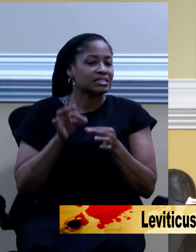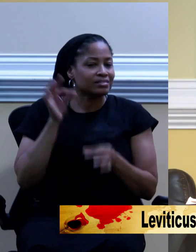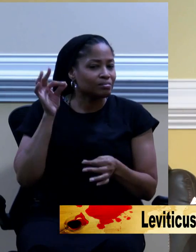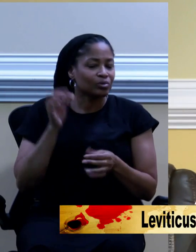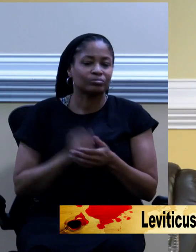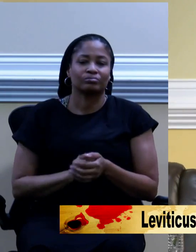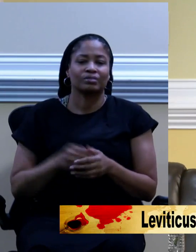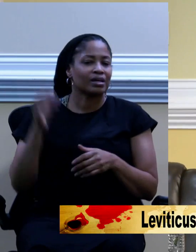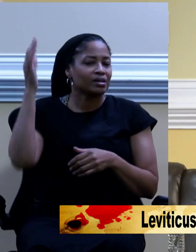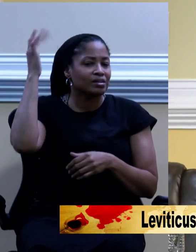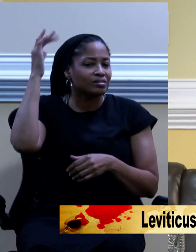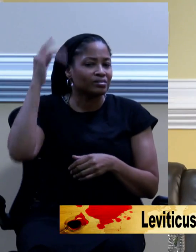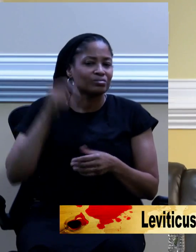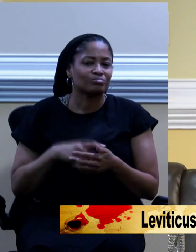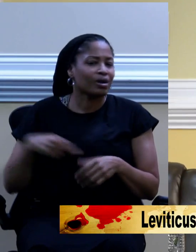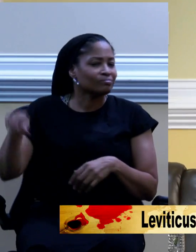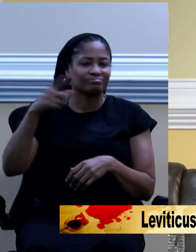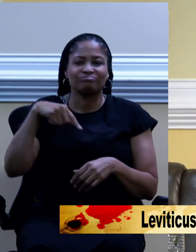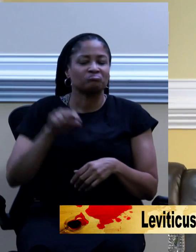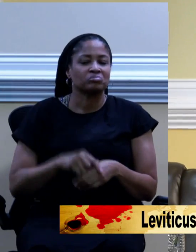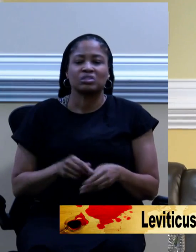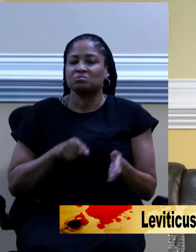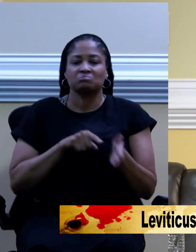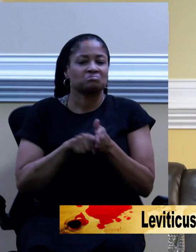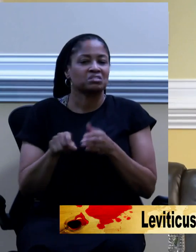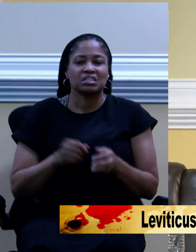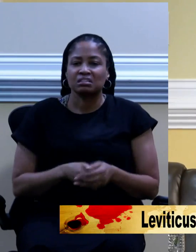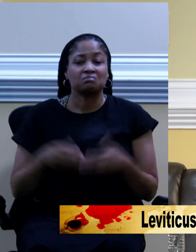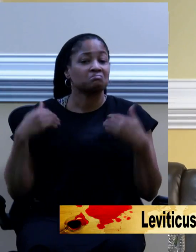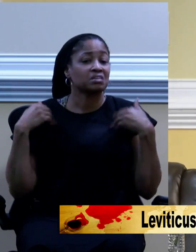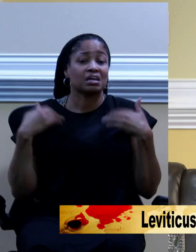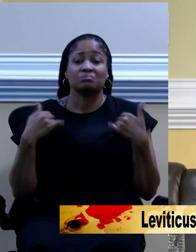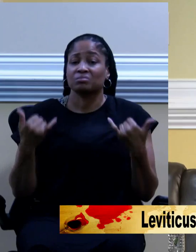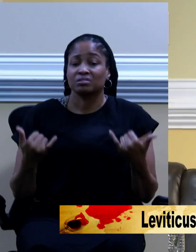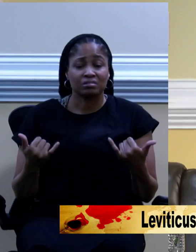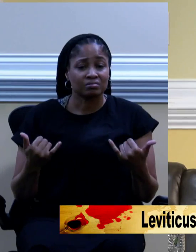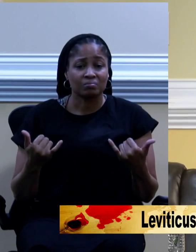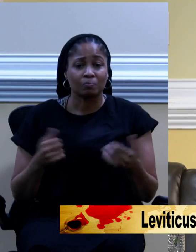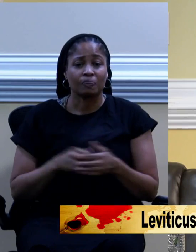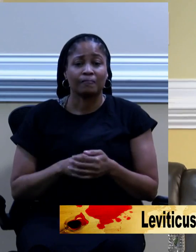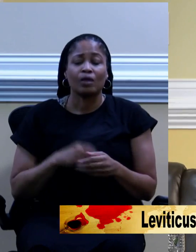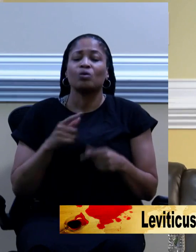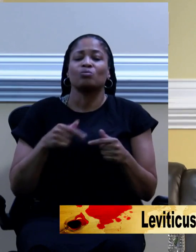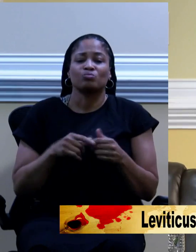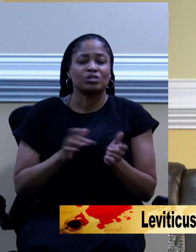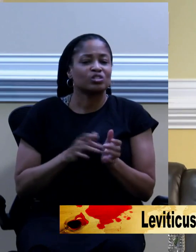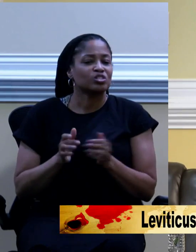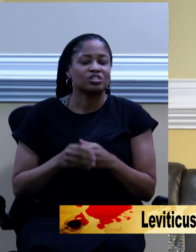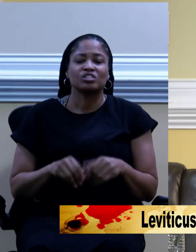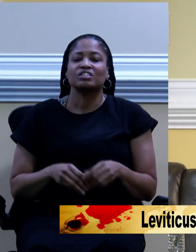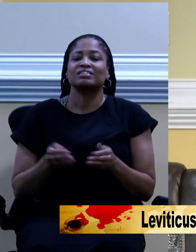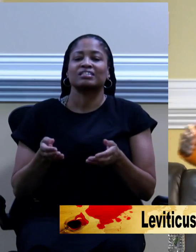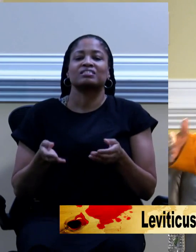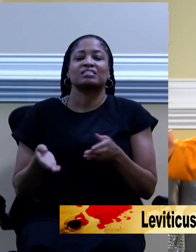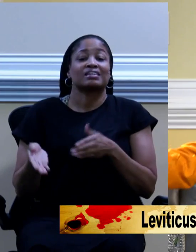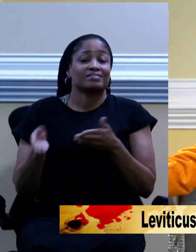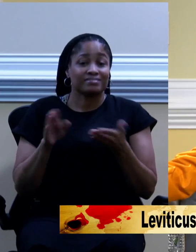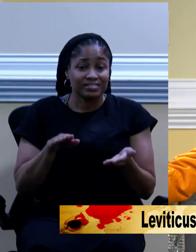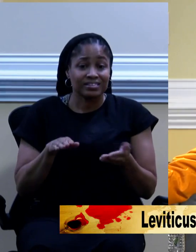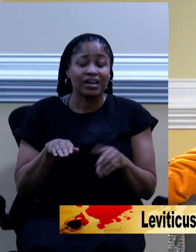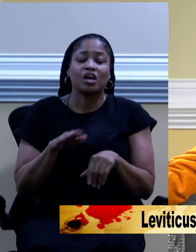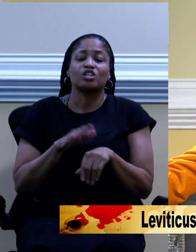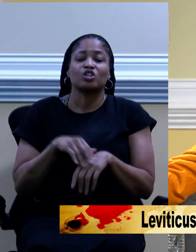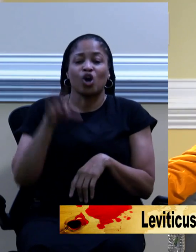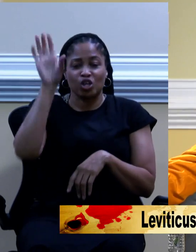kill animals nowadays. So when he died on the cross, that terminated the old covenant and brought in the